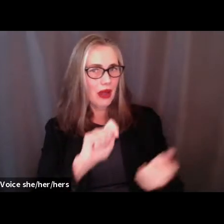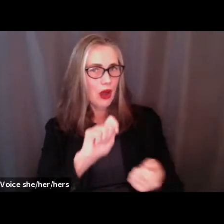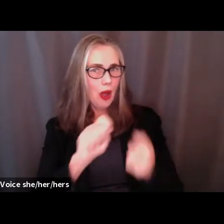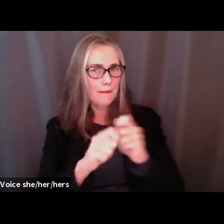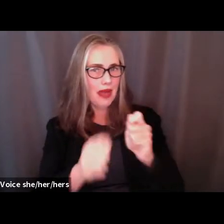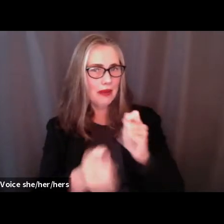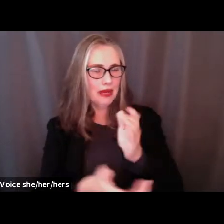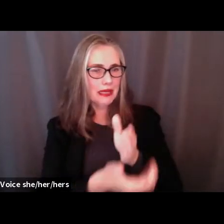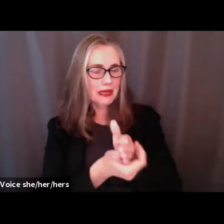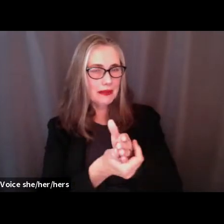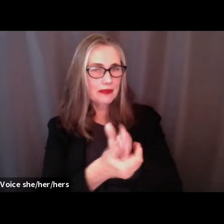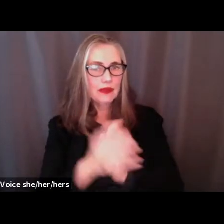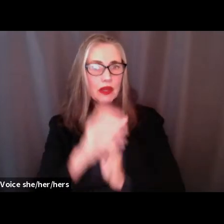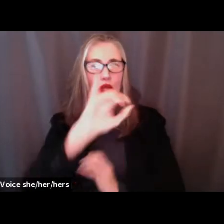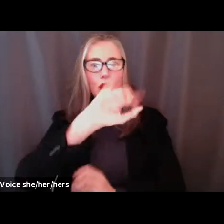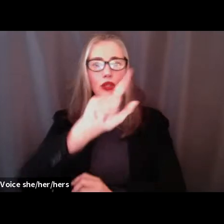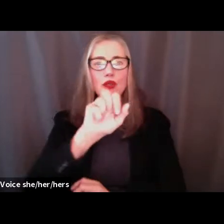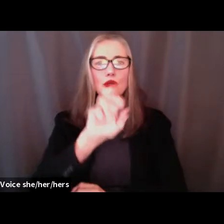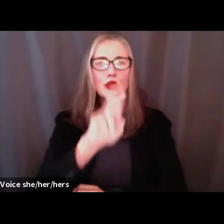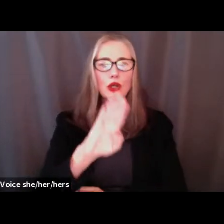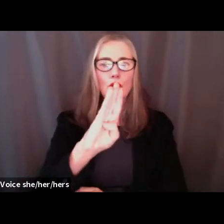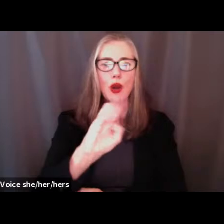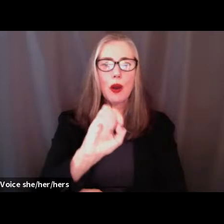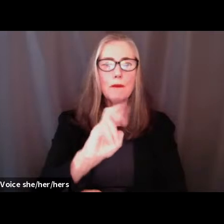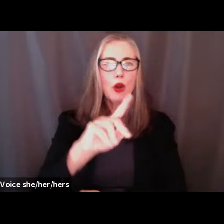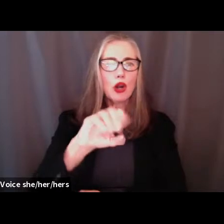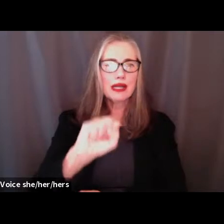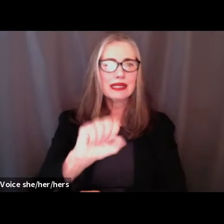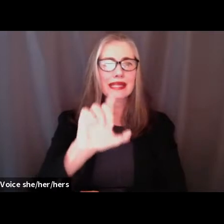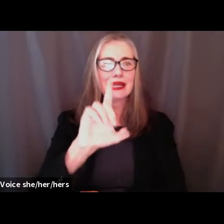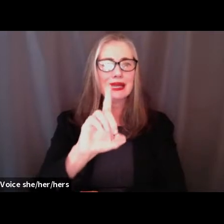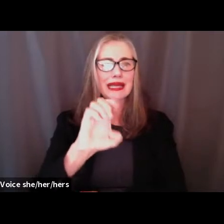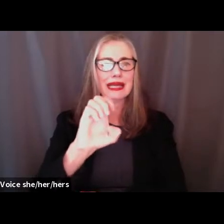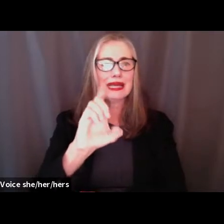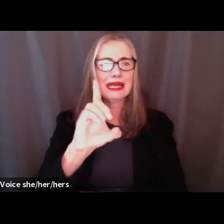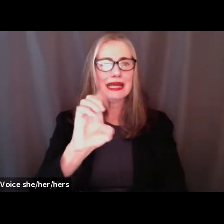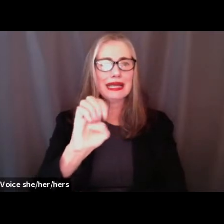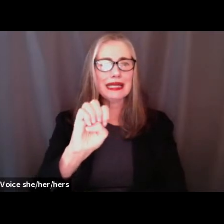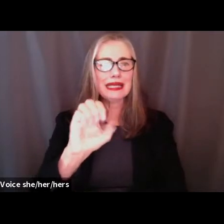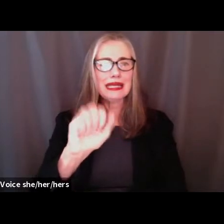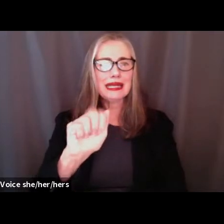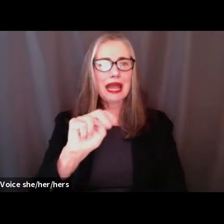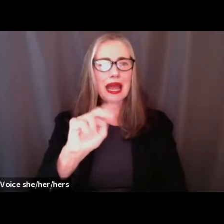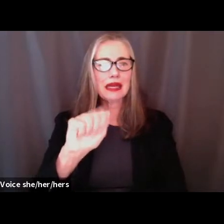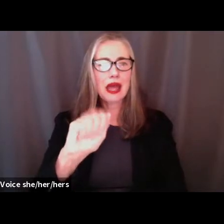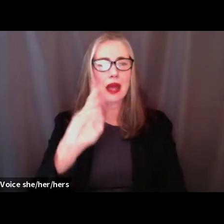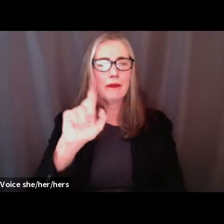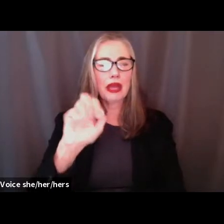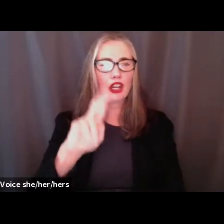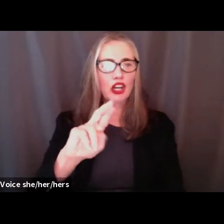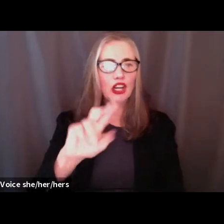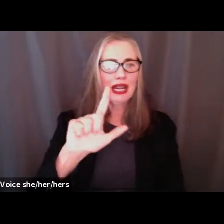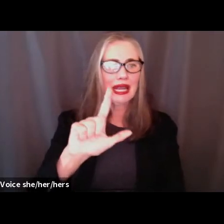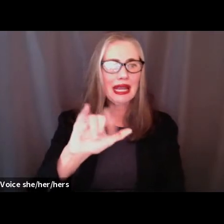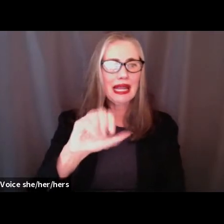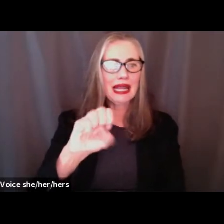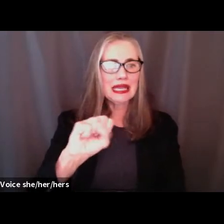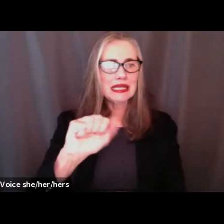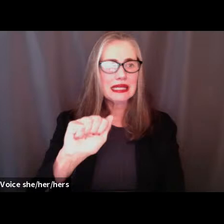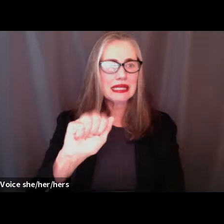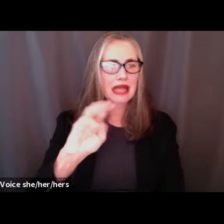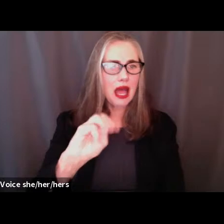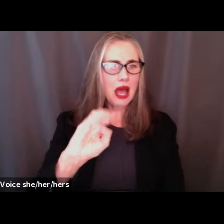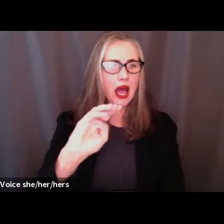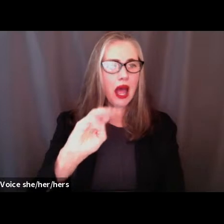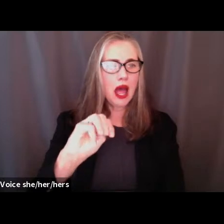Okay, Junior Goris, Deanna Becker, Lisa Maldonado, Diana Love,